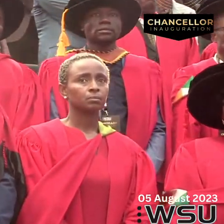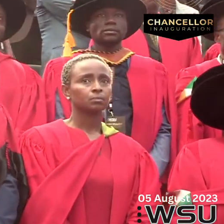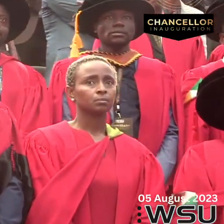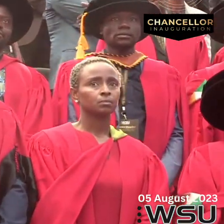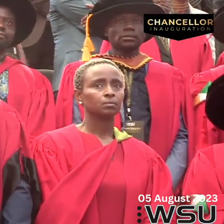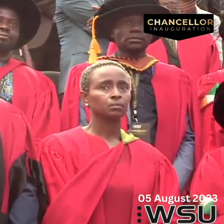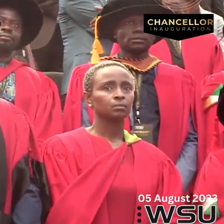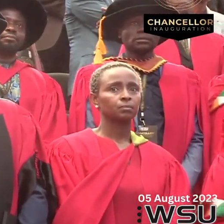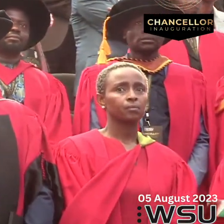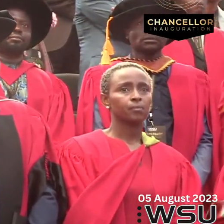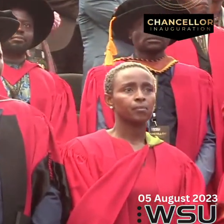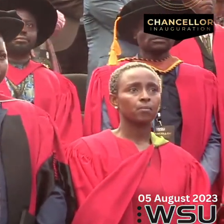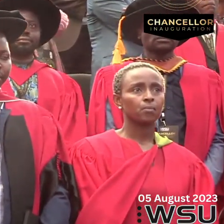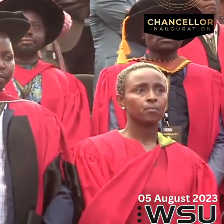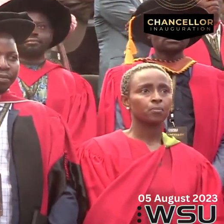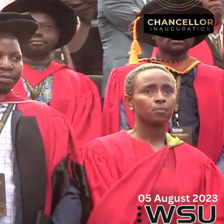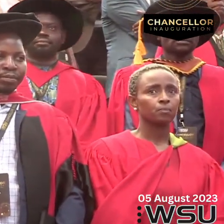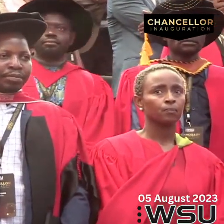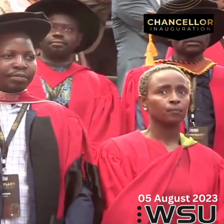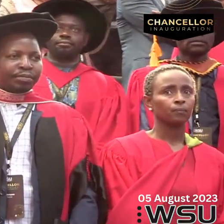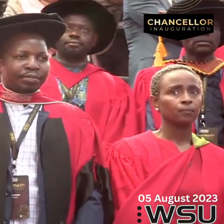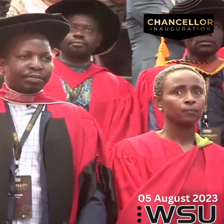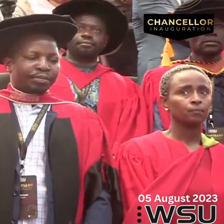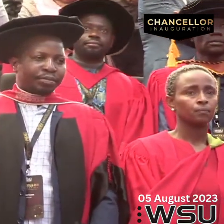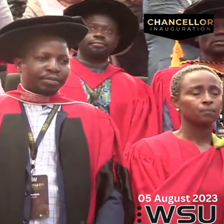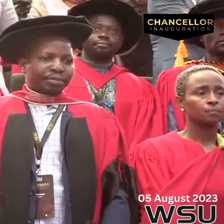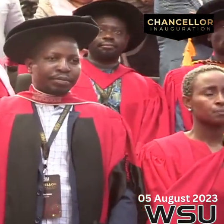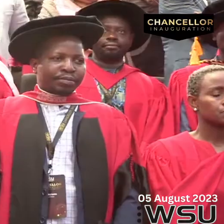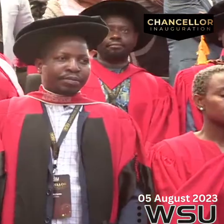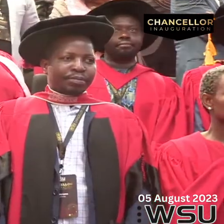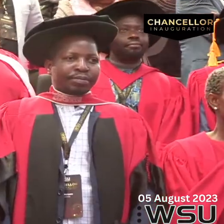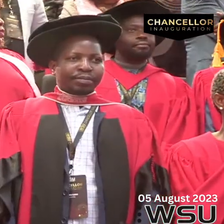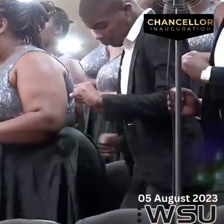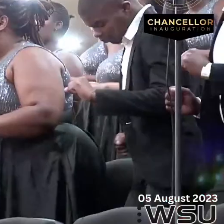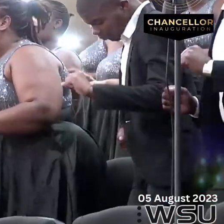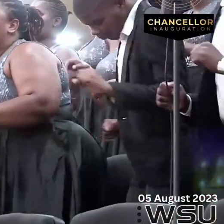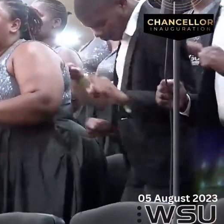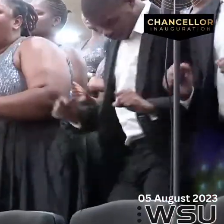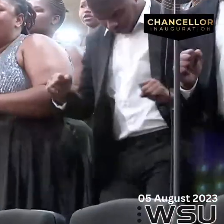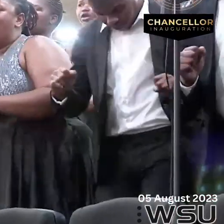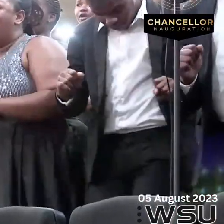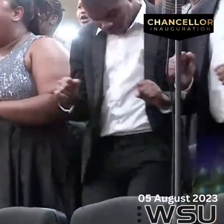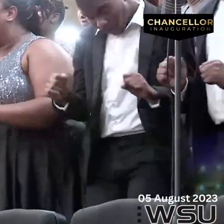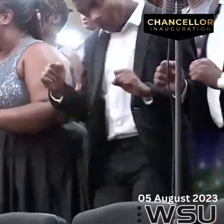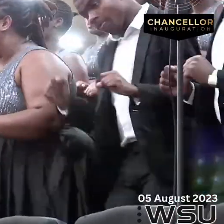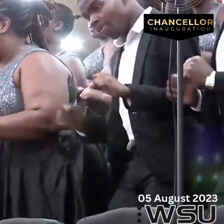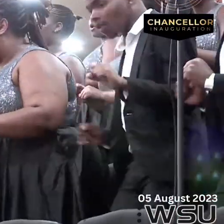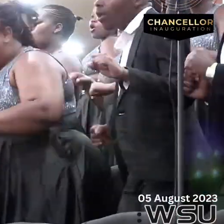Nabapansi ne basho